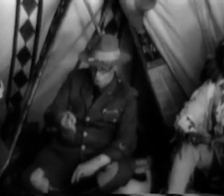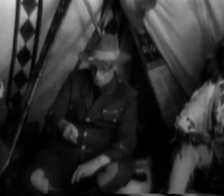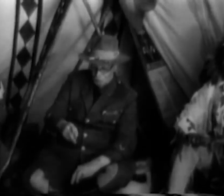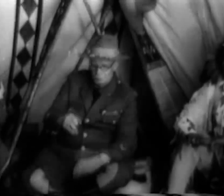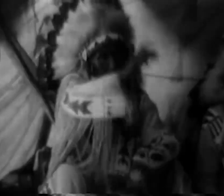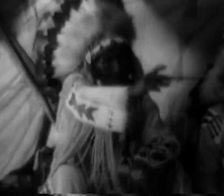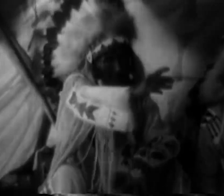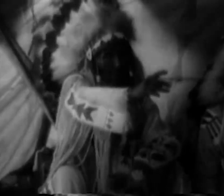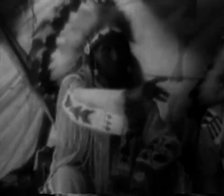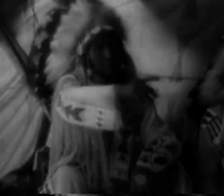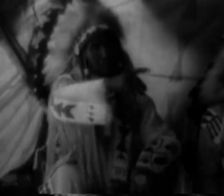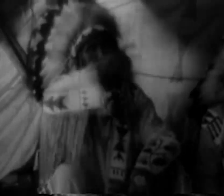country.